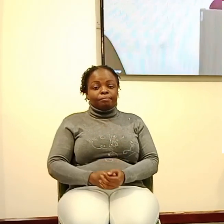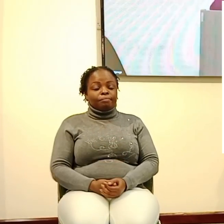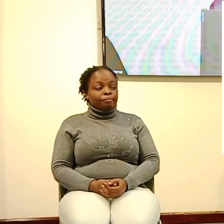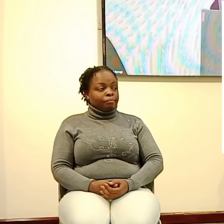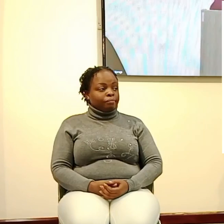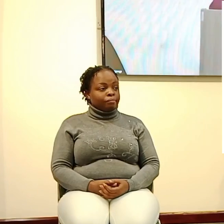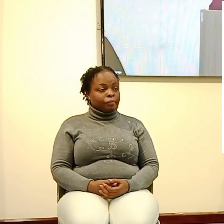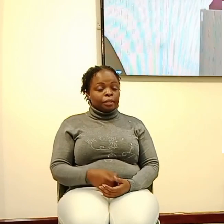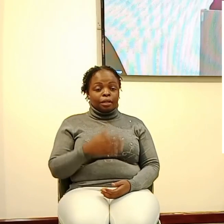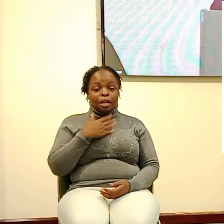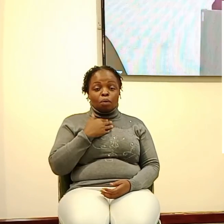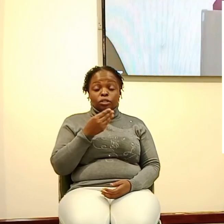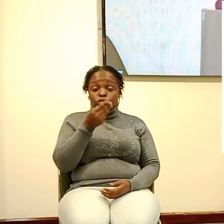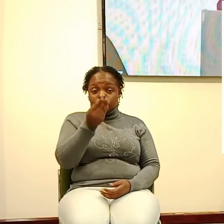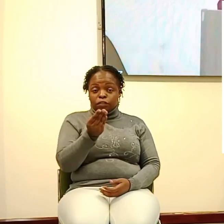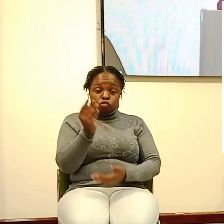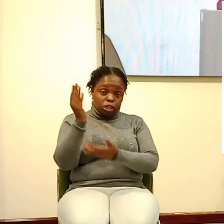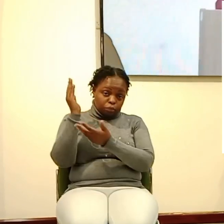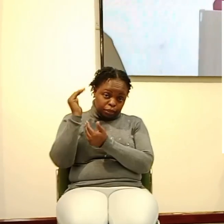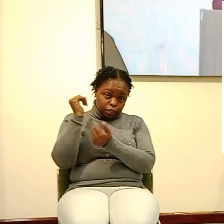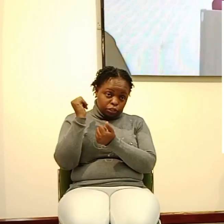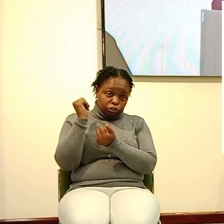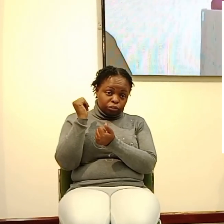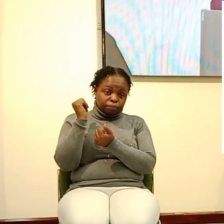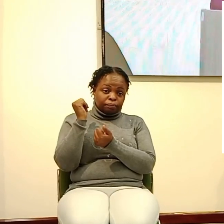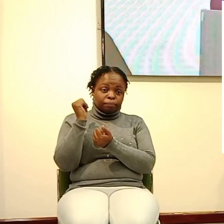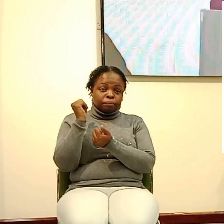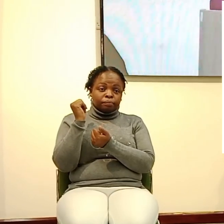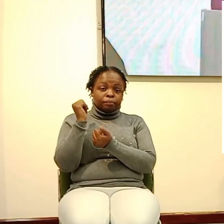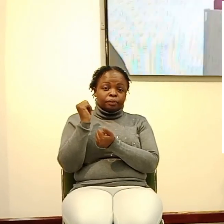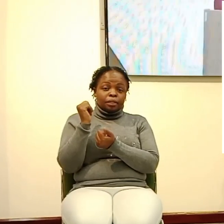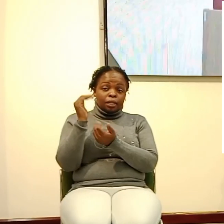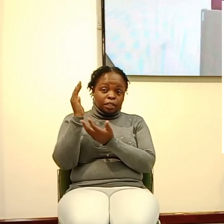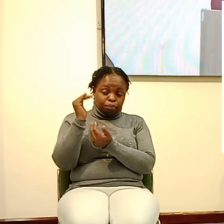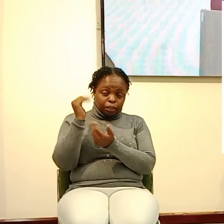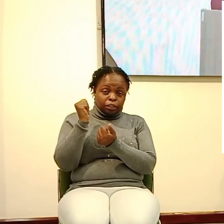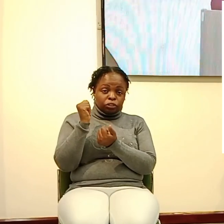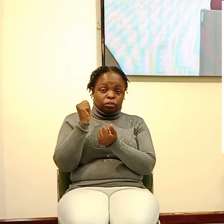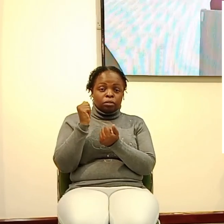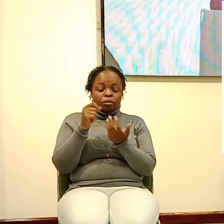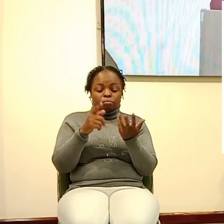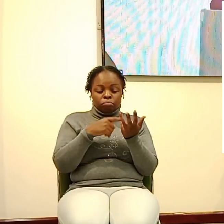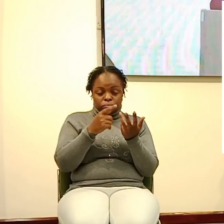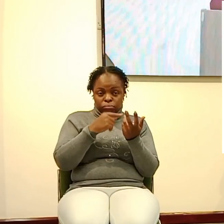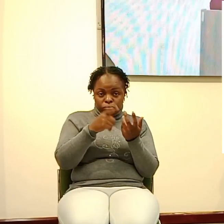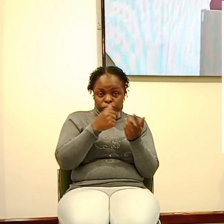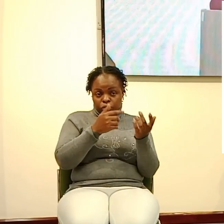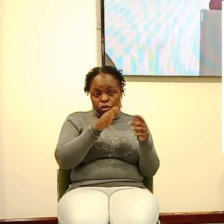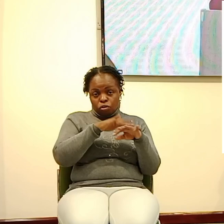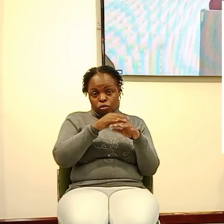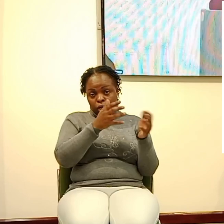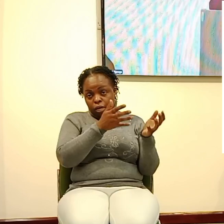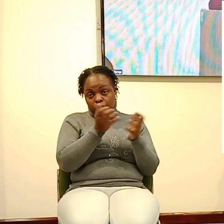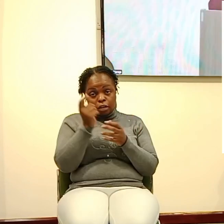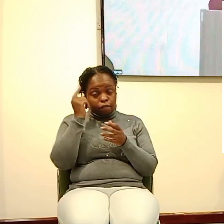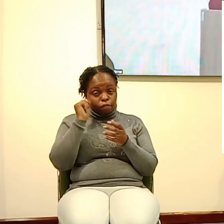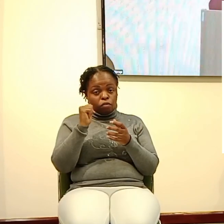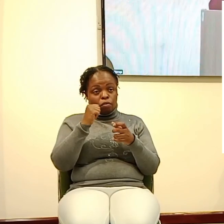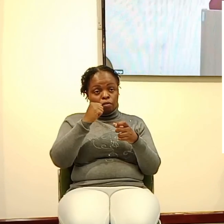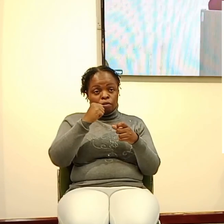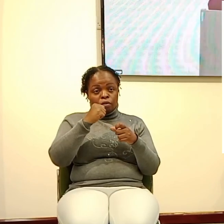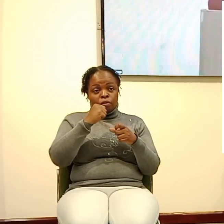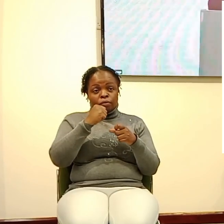Let me just give you the expected outcomes. Expected outcomes are consensus on the need for a formalized partnership